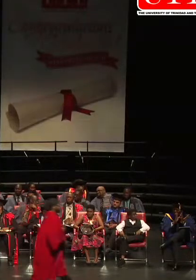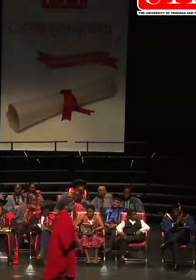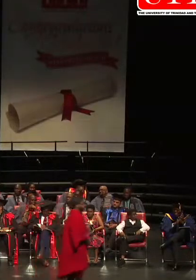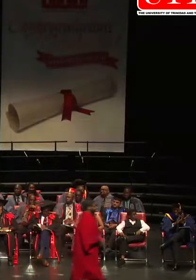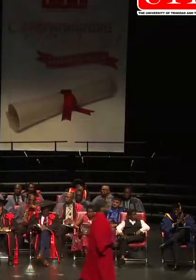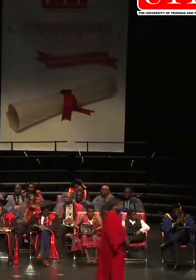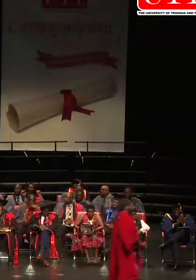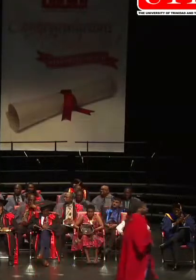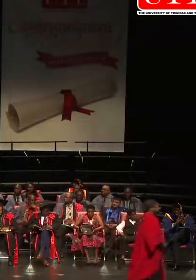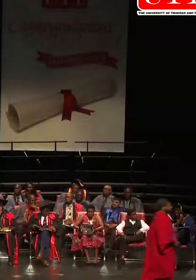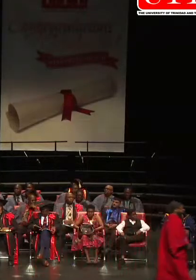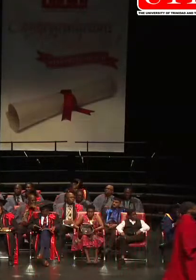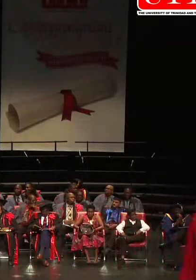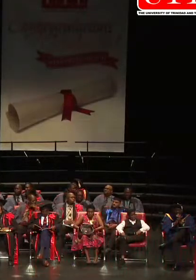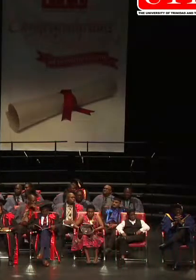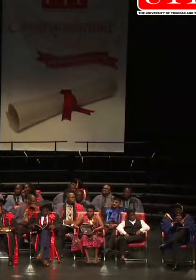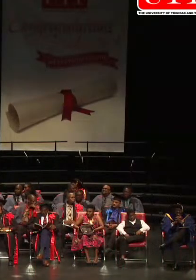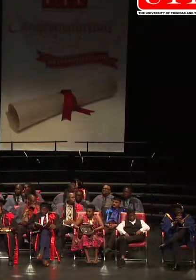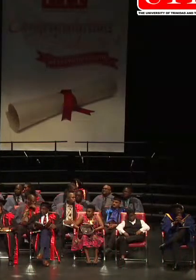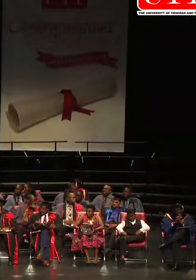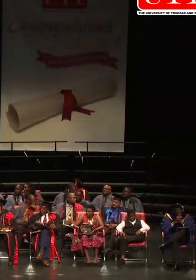Taramati Sudama Sigubin.